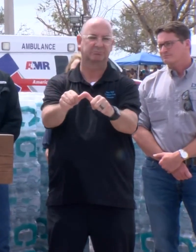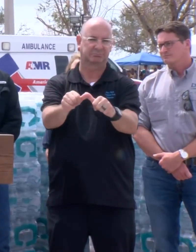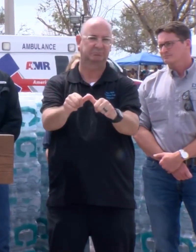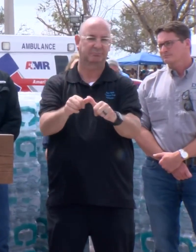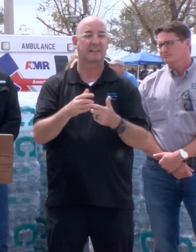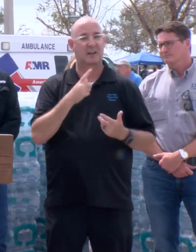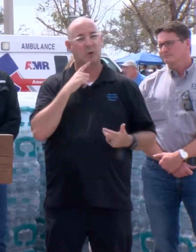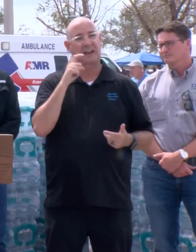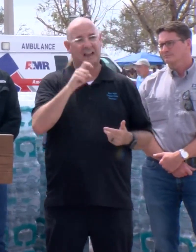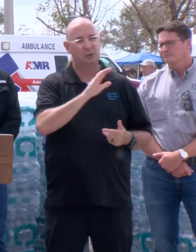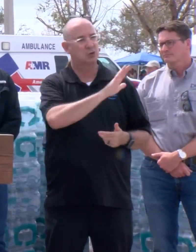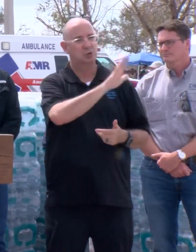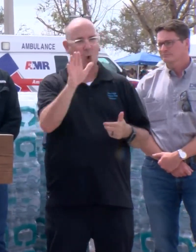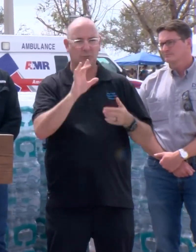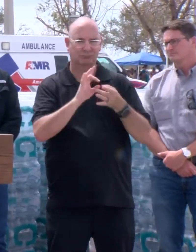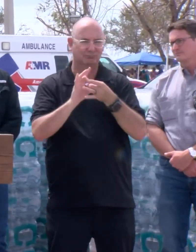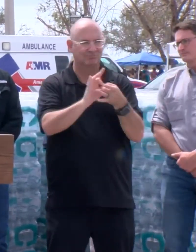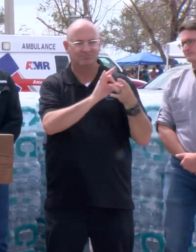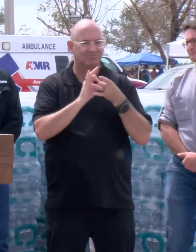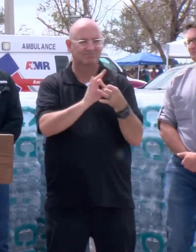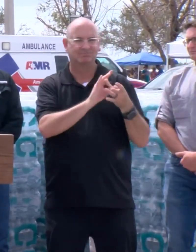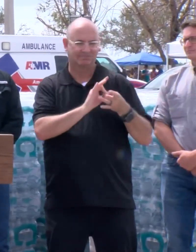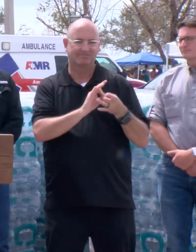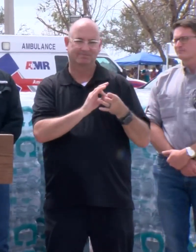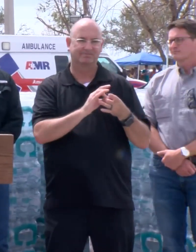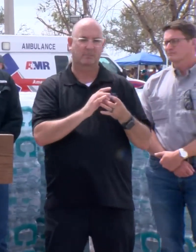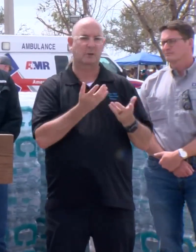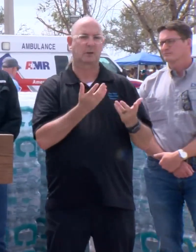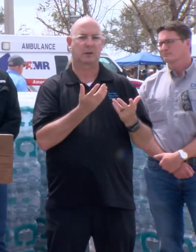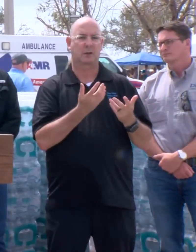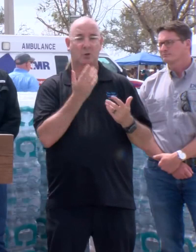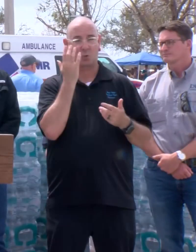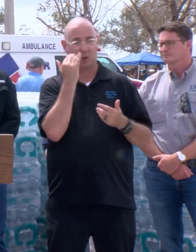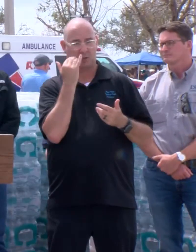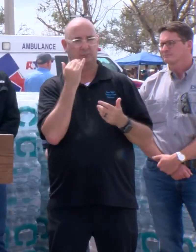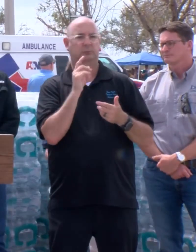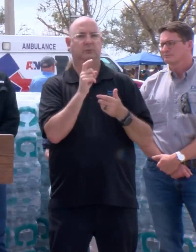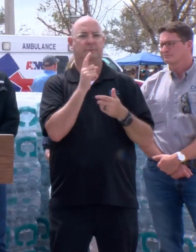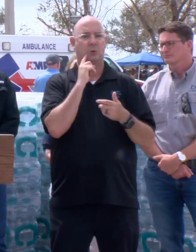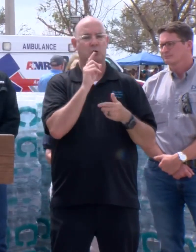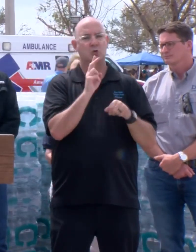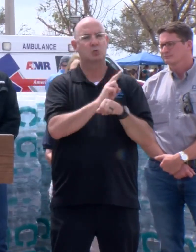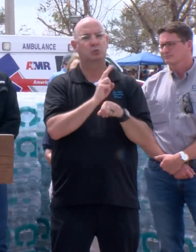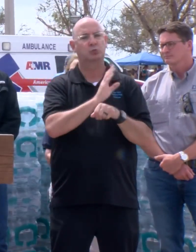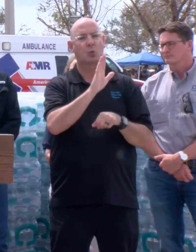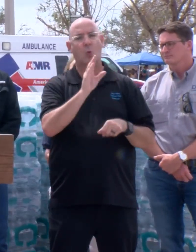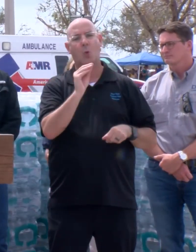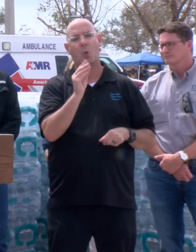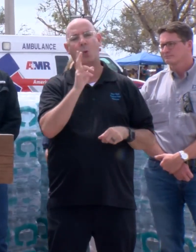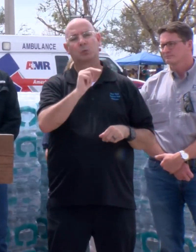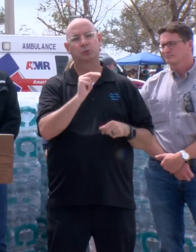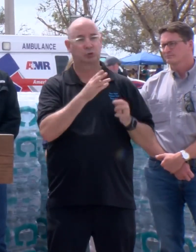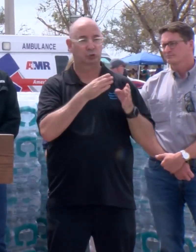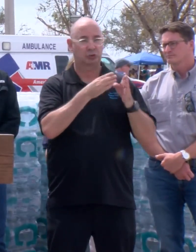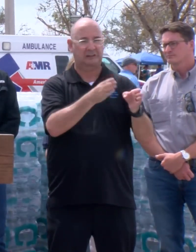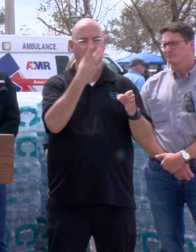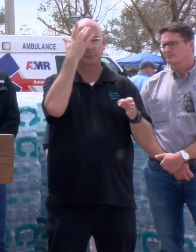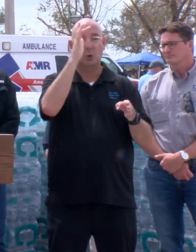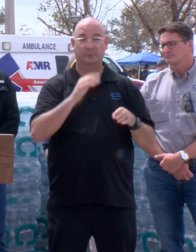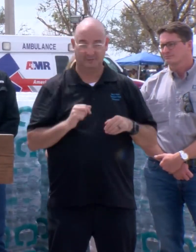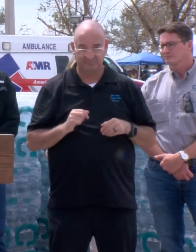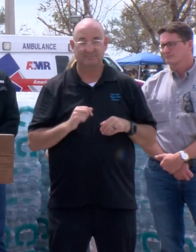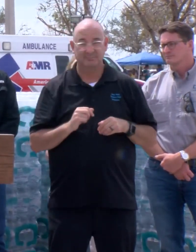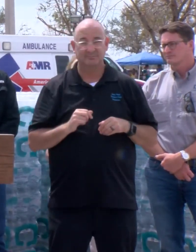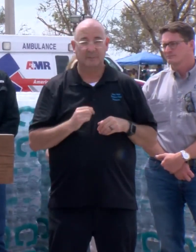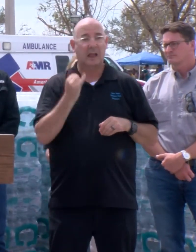gotta have a little bit of your own street smarts, a little savvy. If anybody's offering you anything for free, you don't